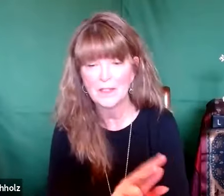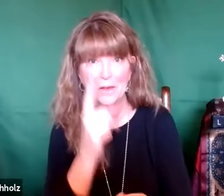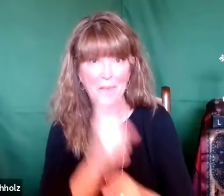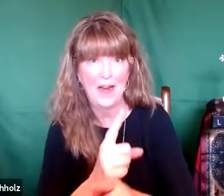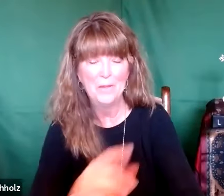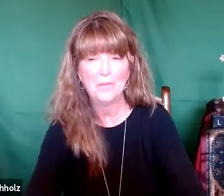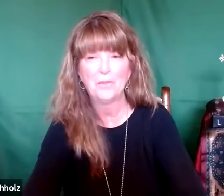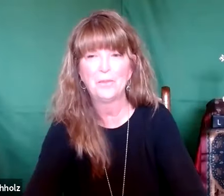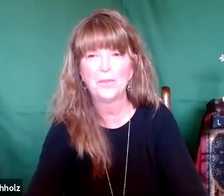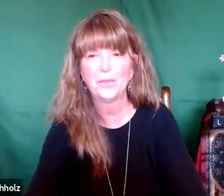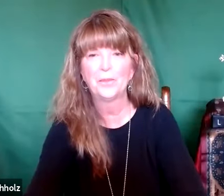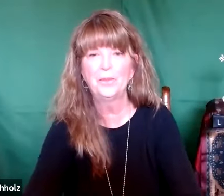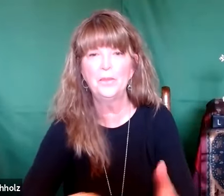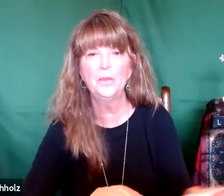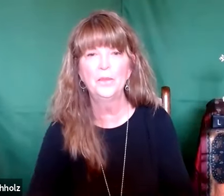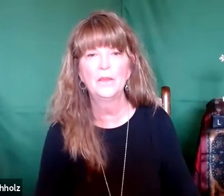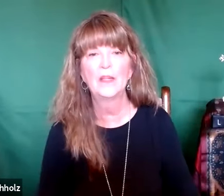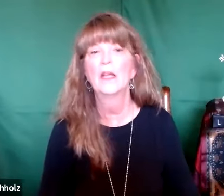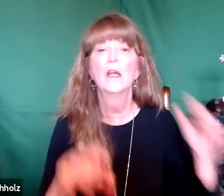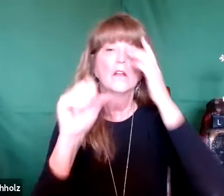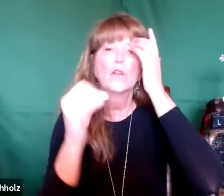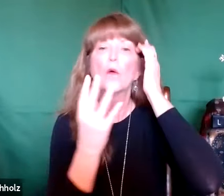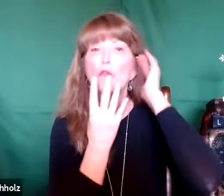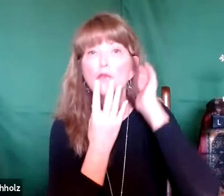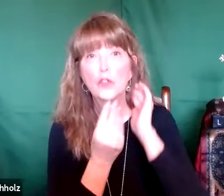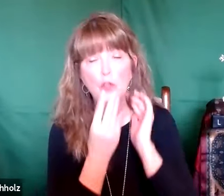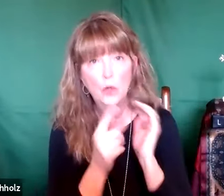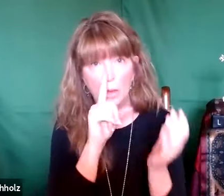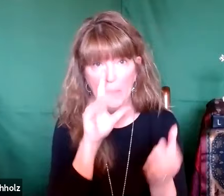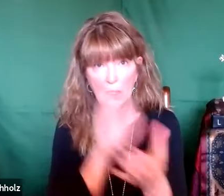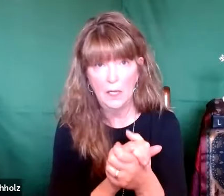on the cross, it was dark for 3 full hours.